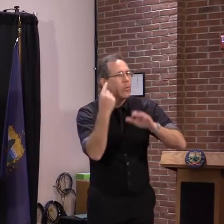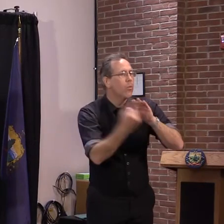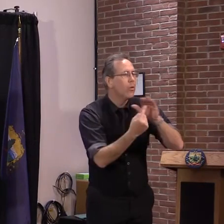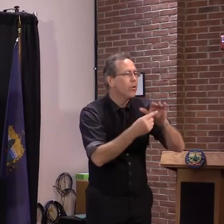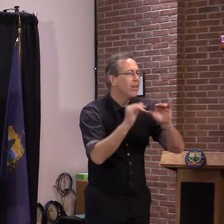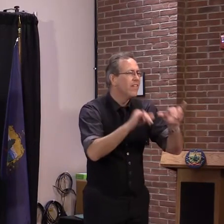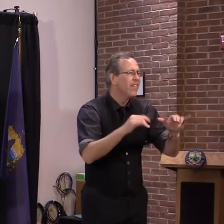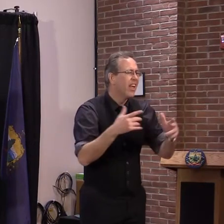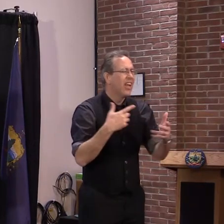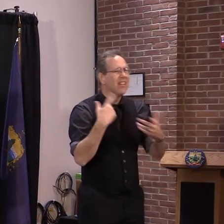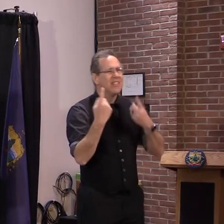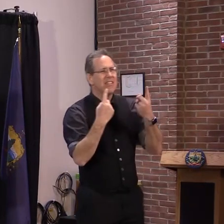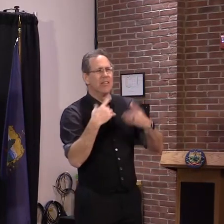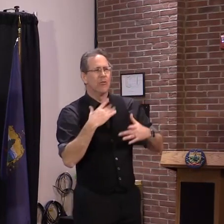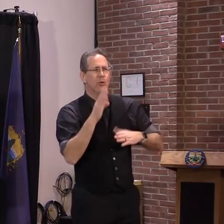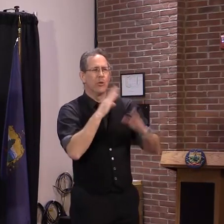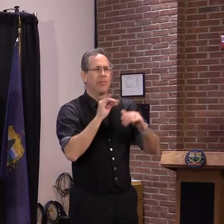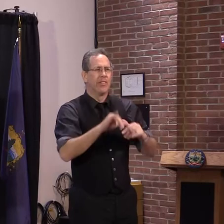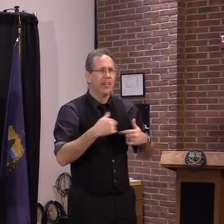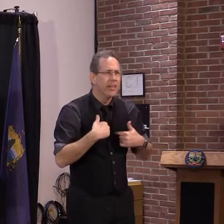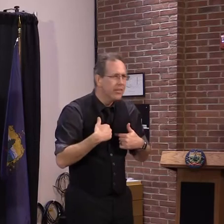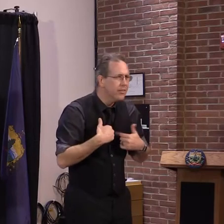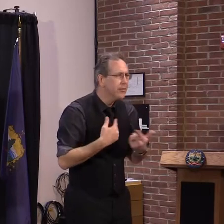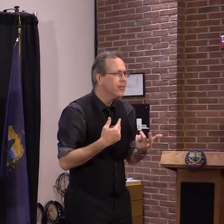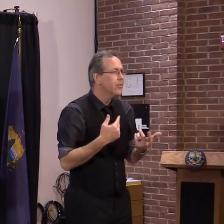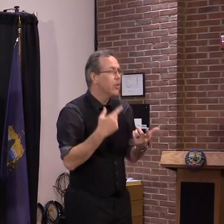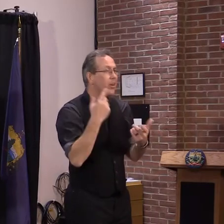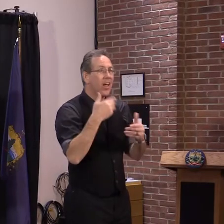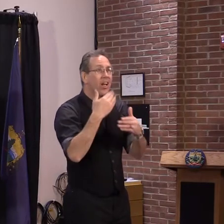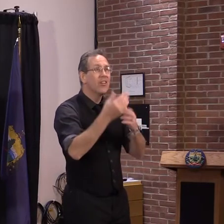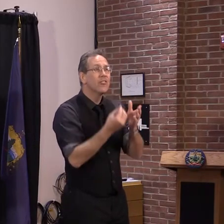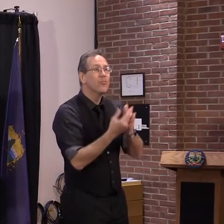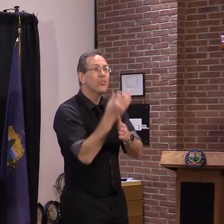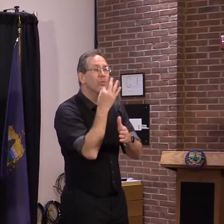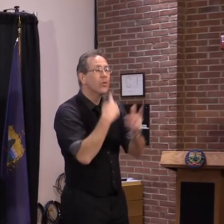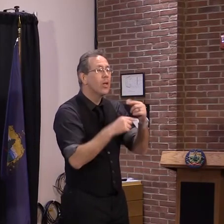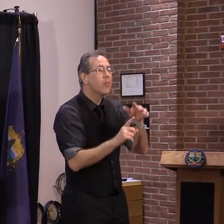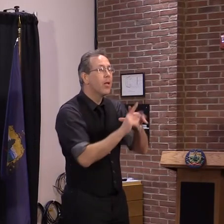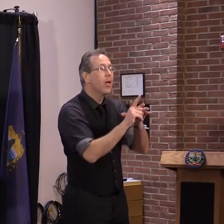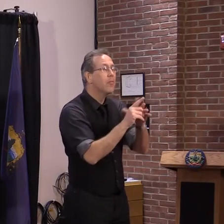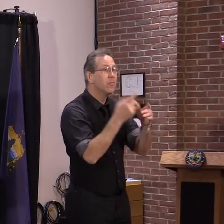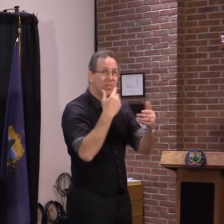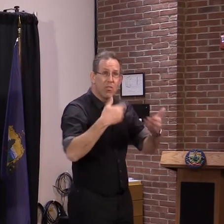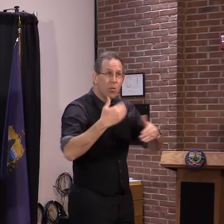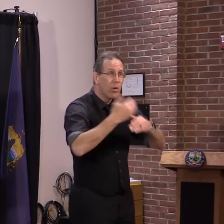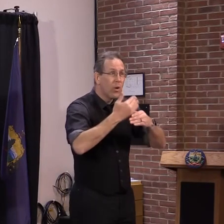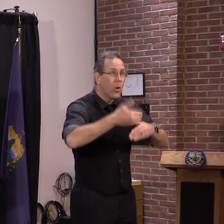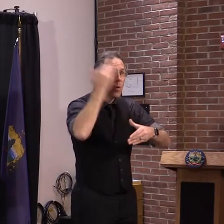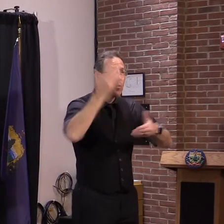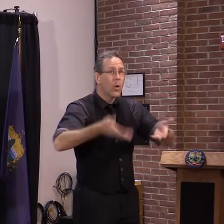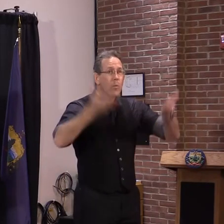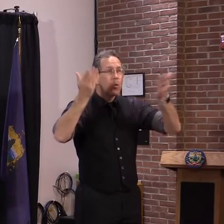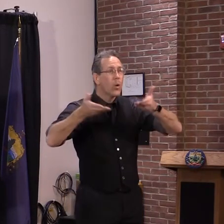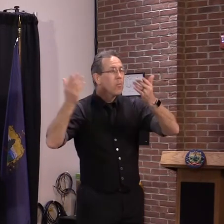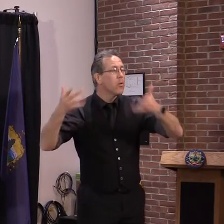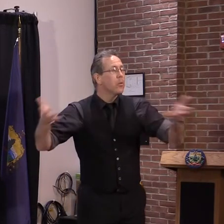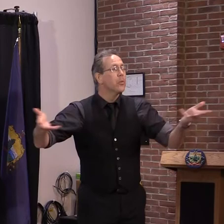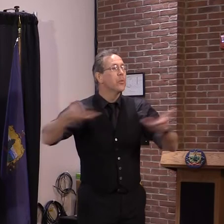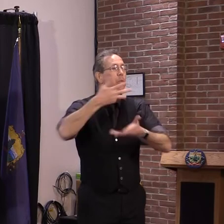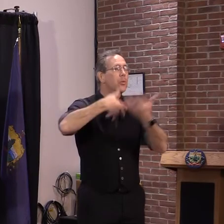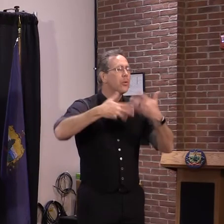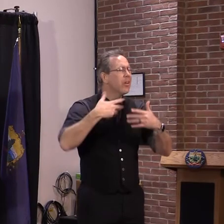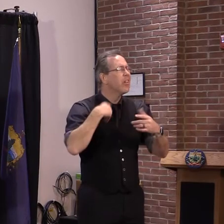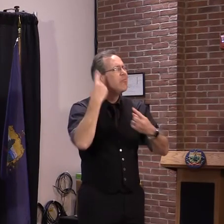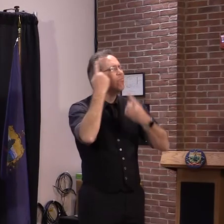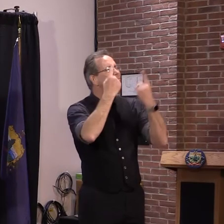district folks are talking about, that soon when spring is here and they're able to open more windows, the ventilation will be better, and that all of those things together are going to probably